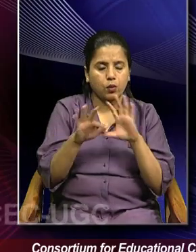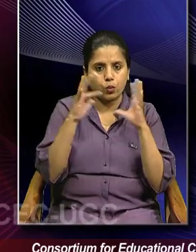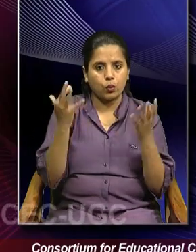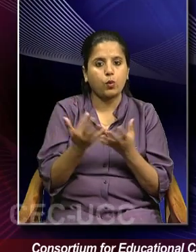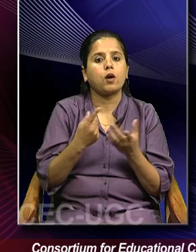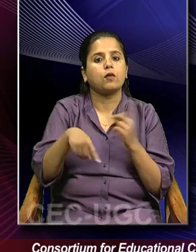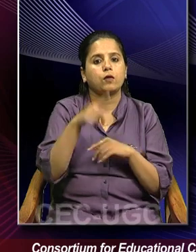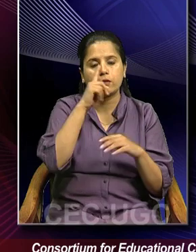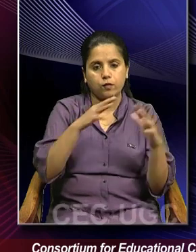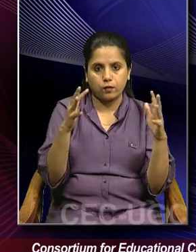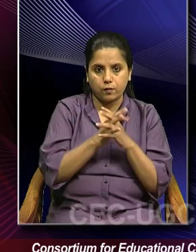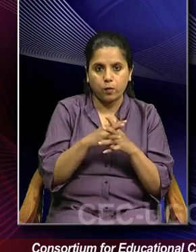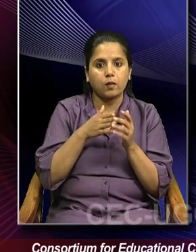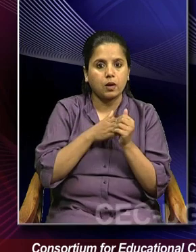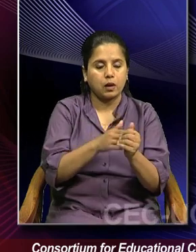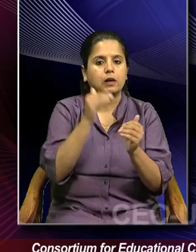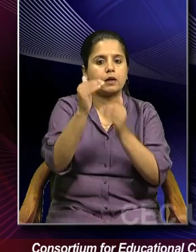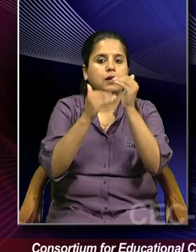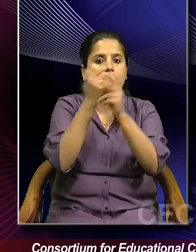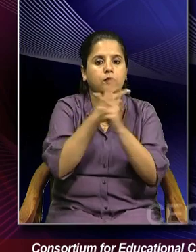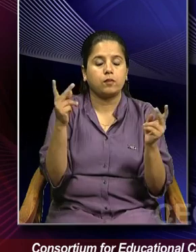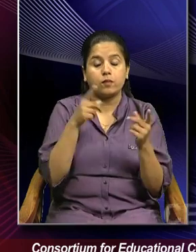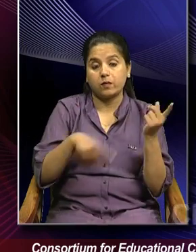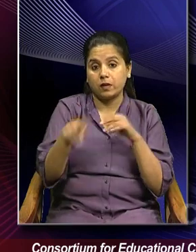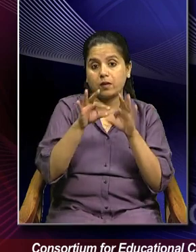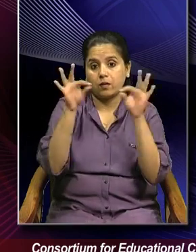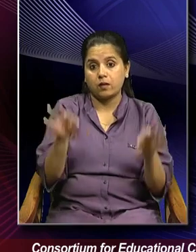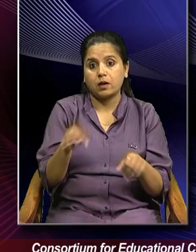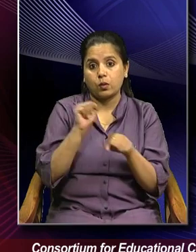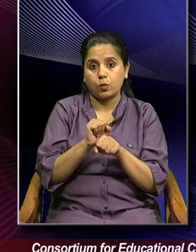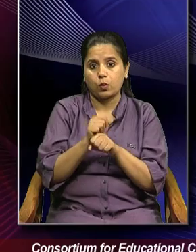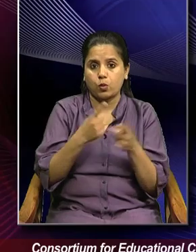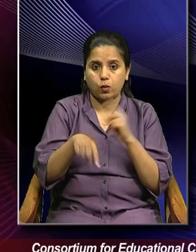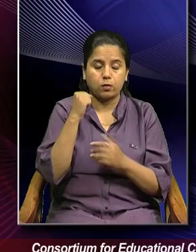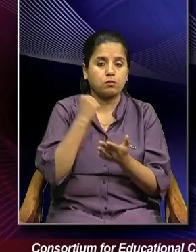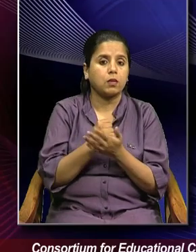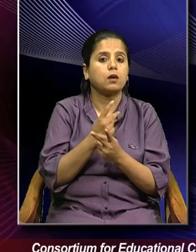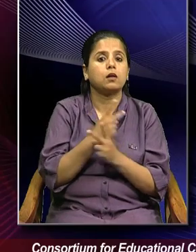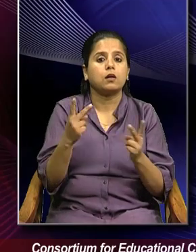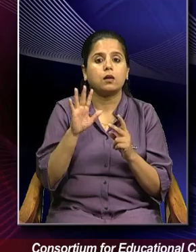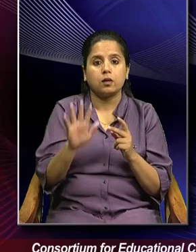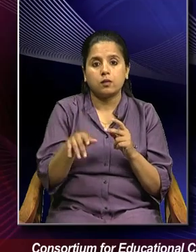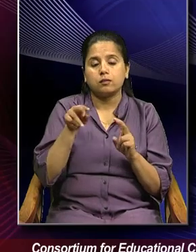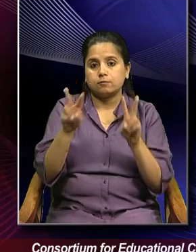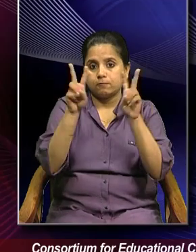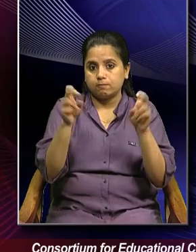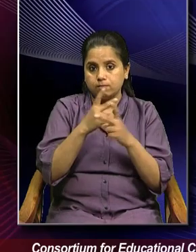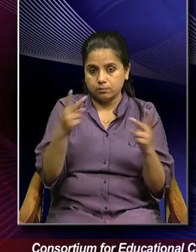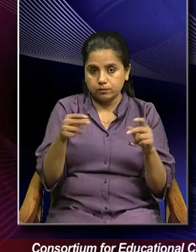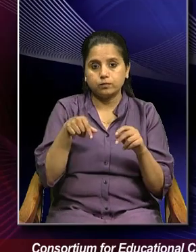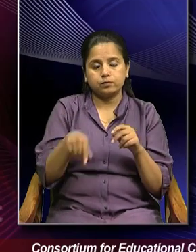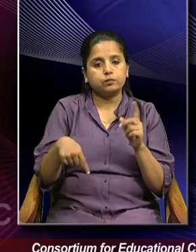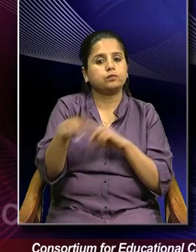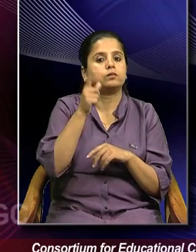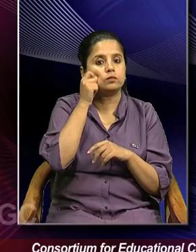for women-led development. So in this framework, one has to look at issues concerning gender